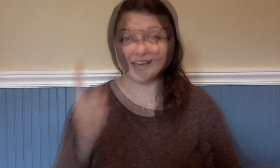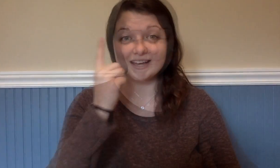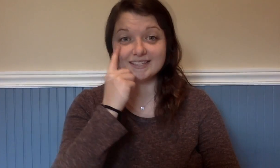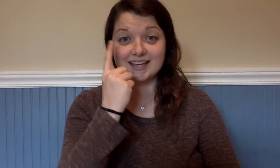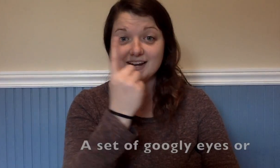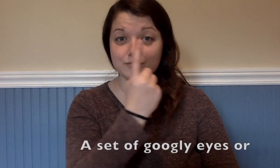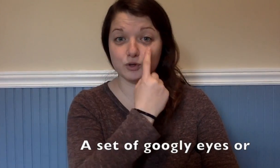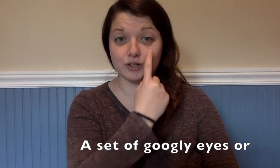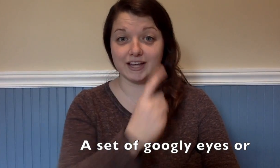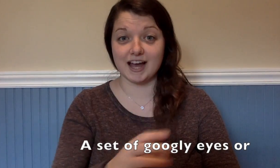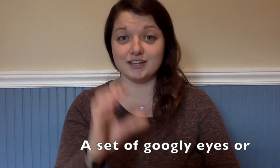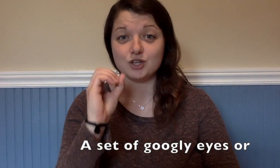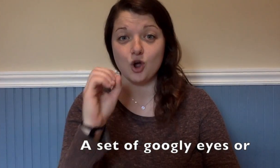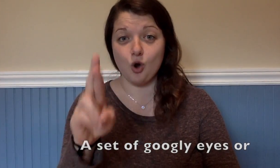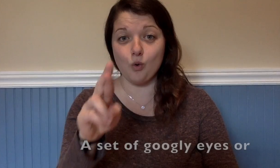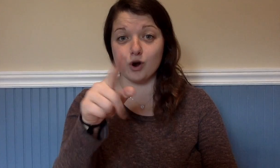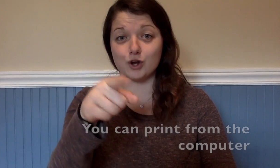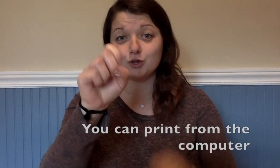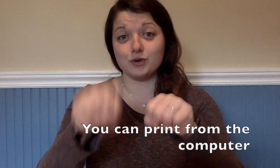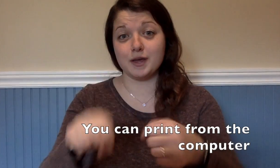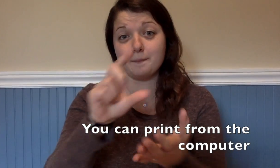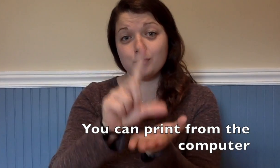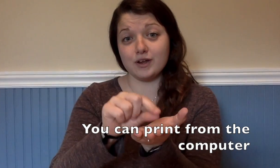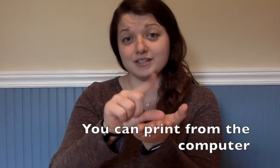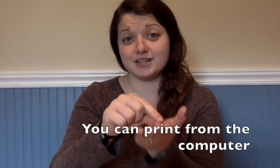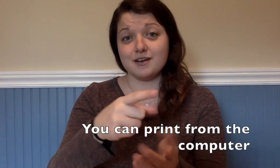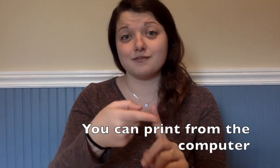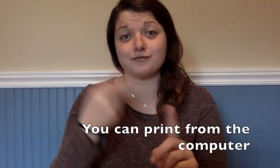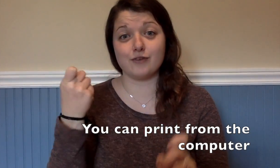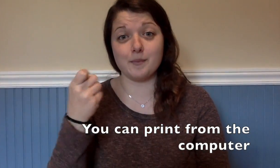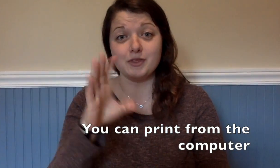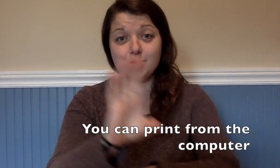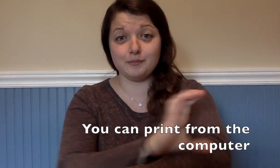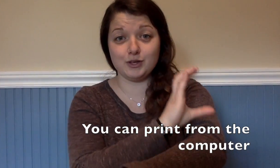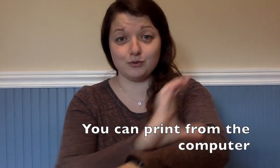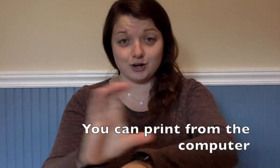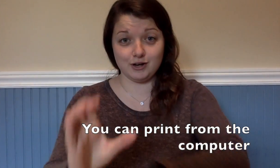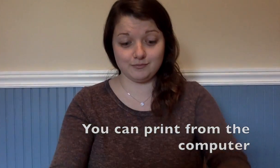a set of googly eyes, or you can print from the computer,